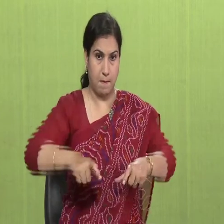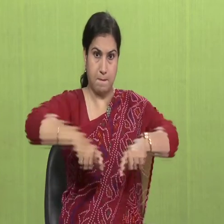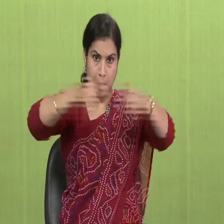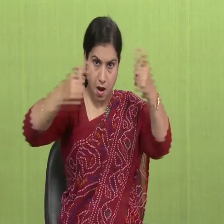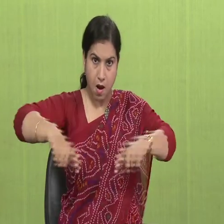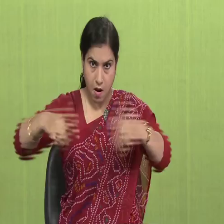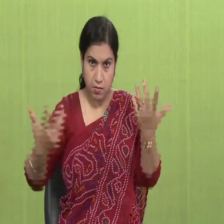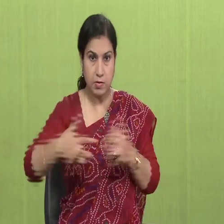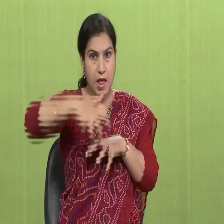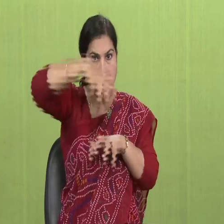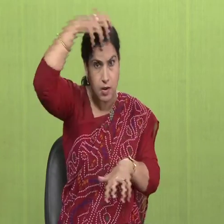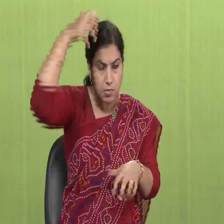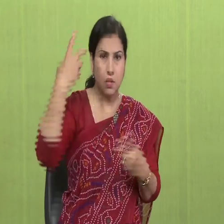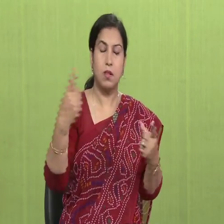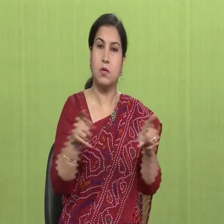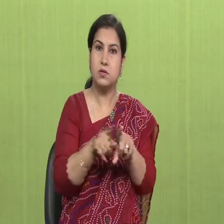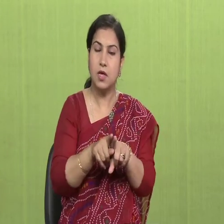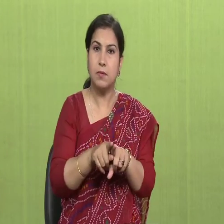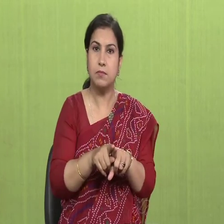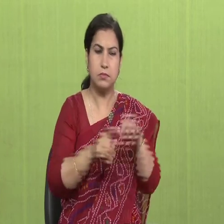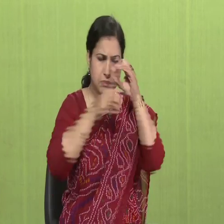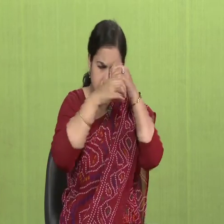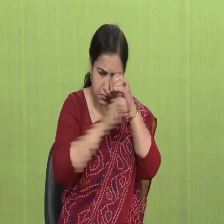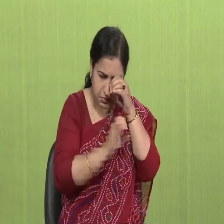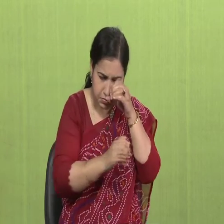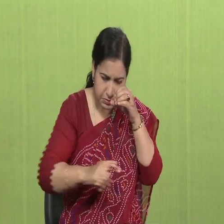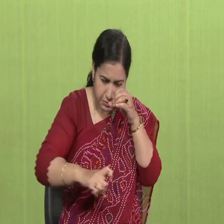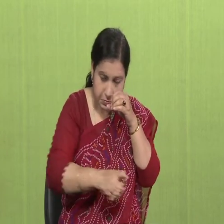animals, and microorganisms.